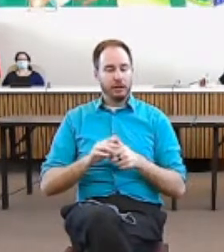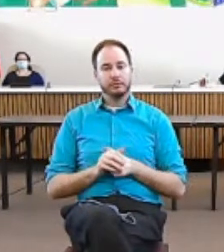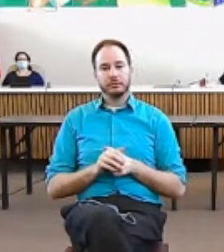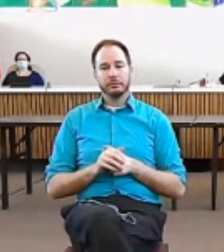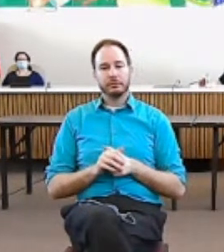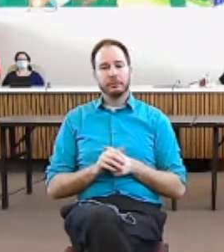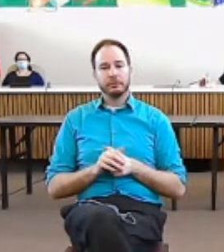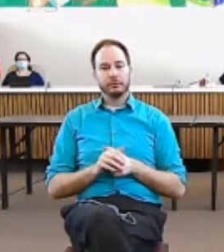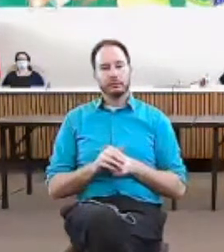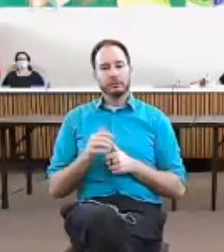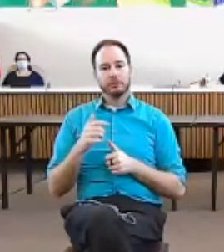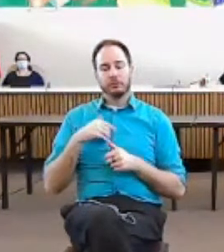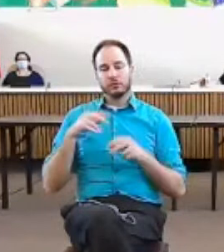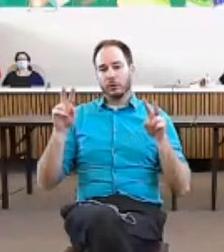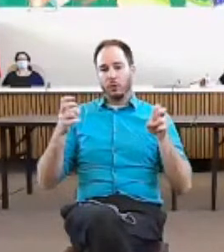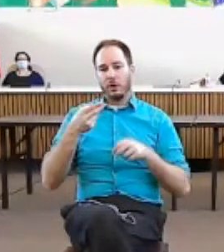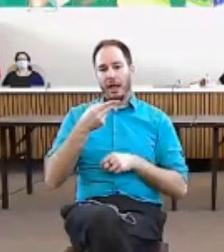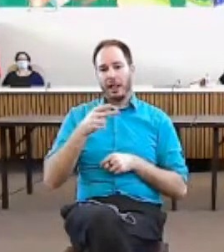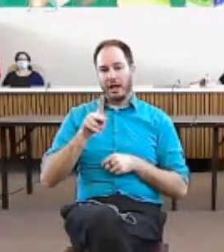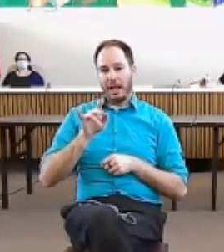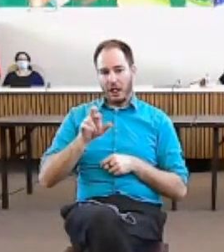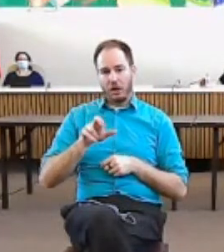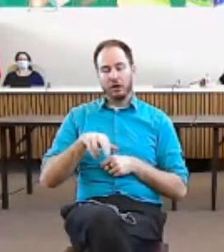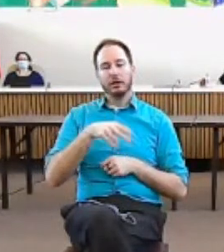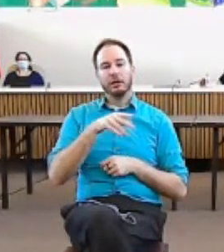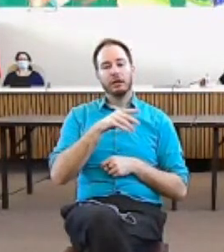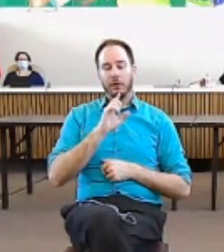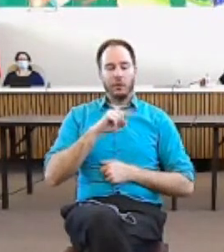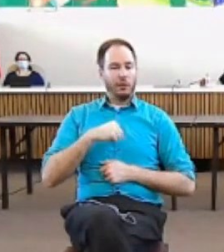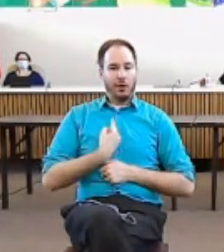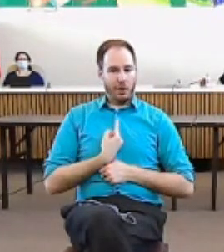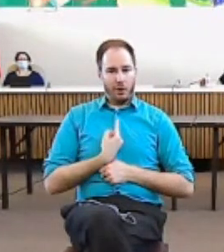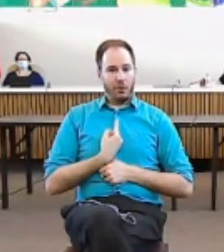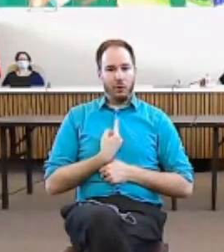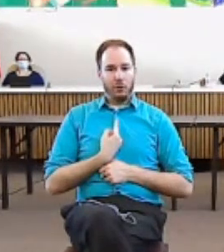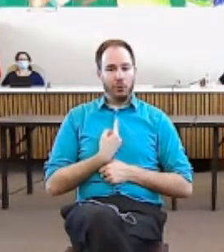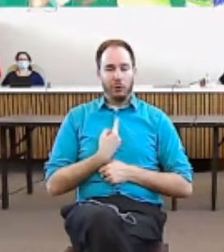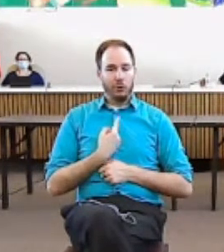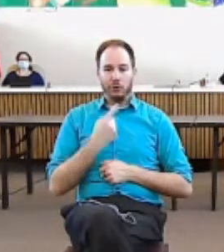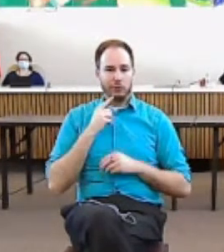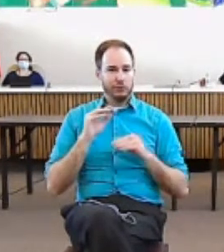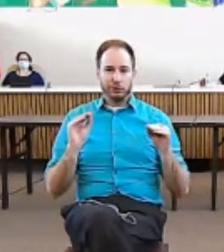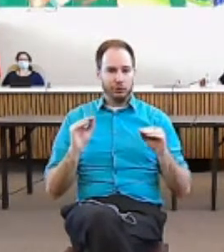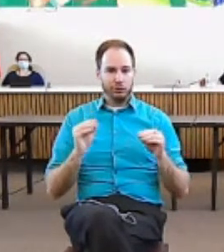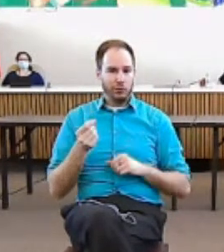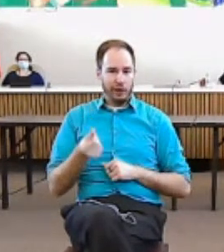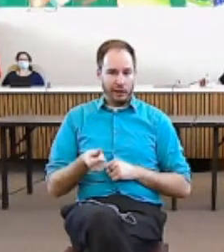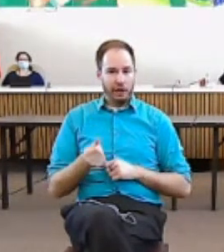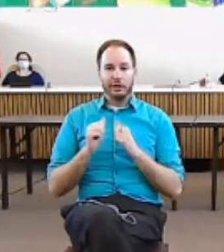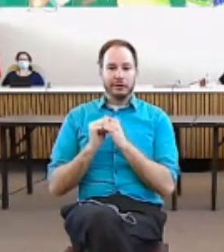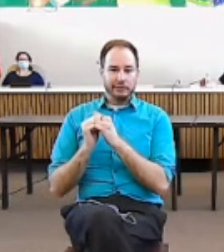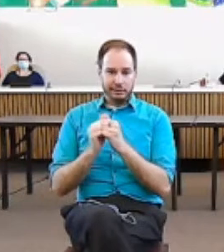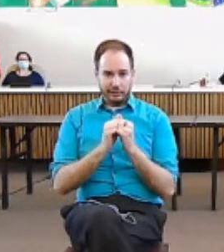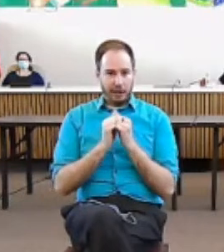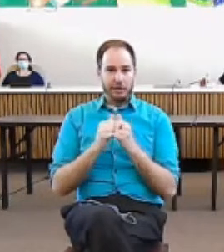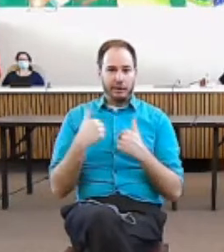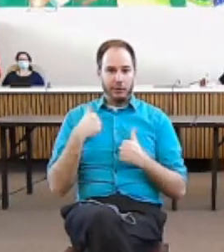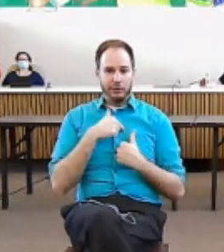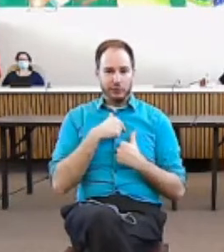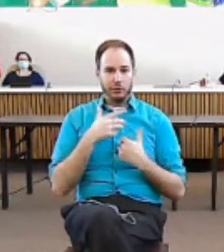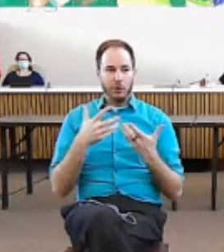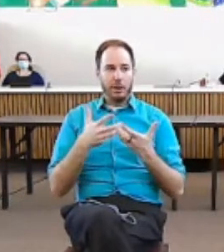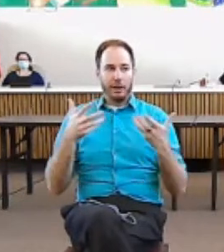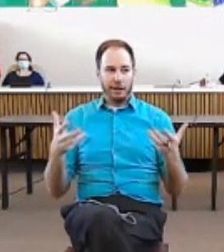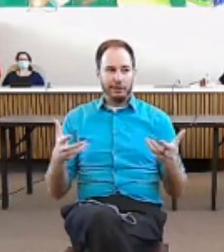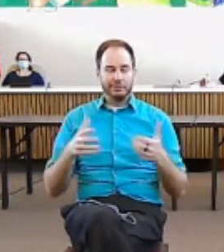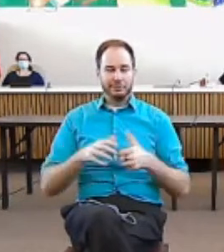the words of Helen Keller, alone, we can do so little. Together, we can do